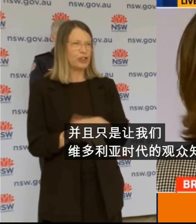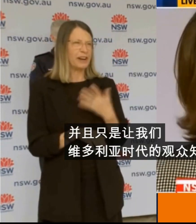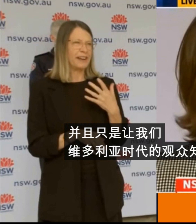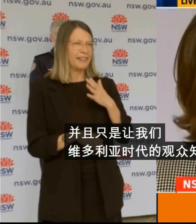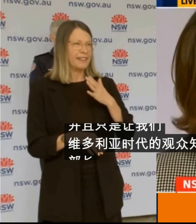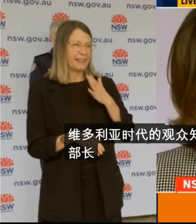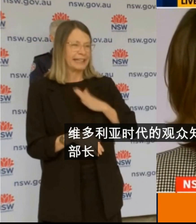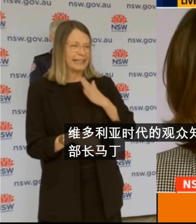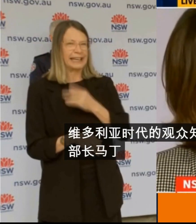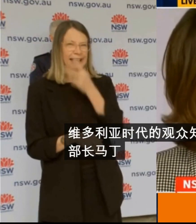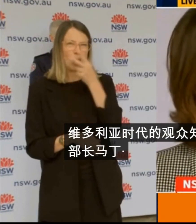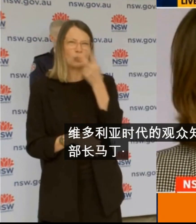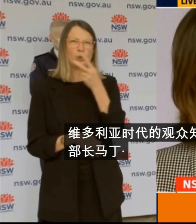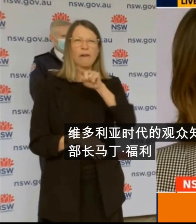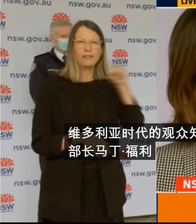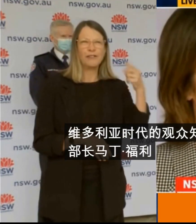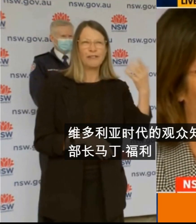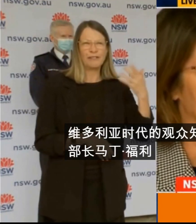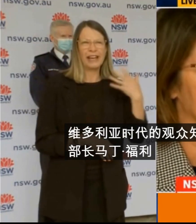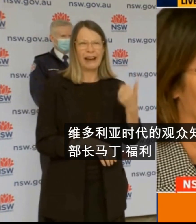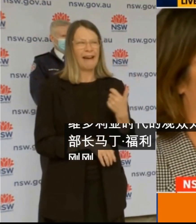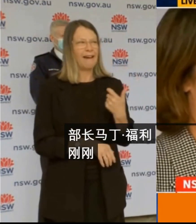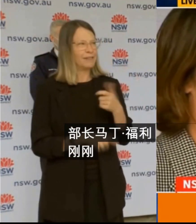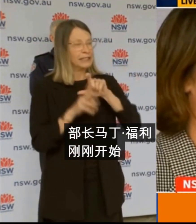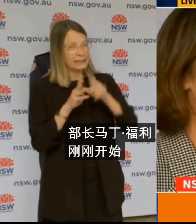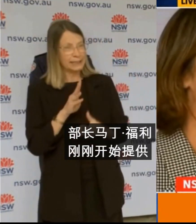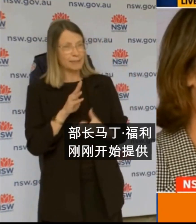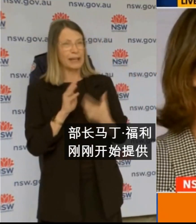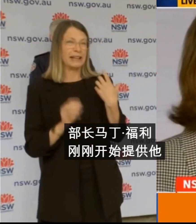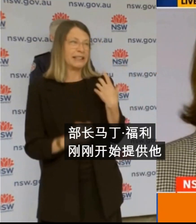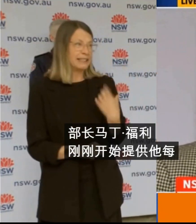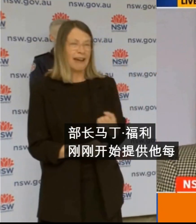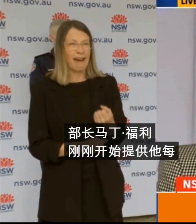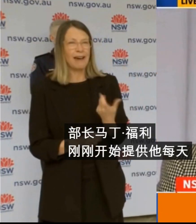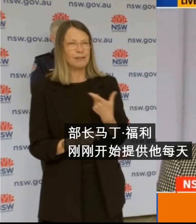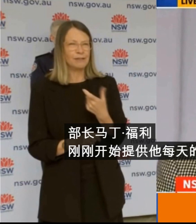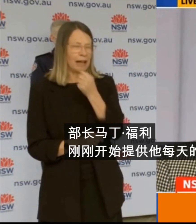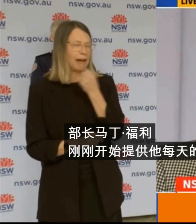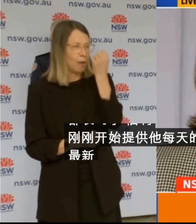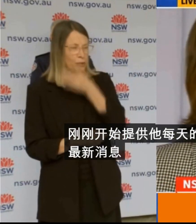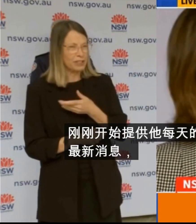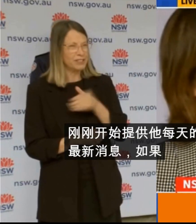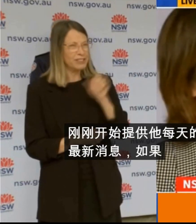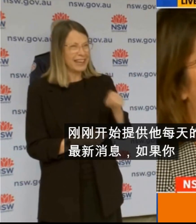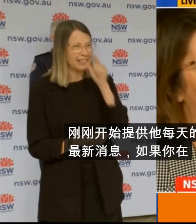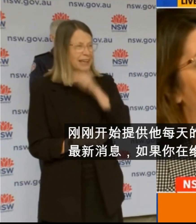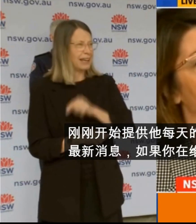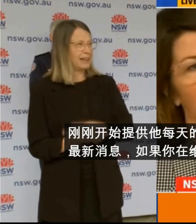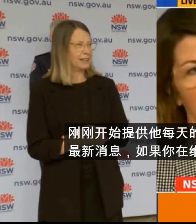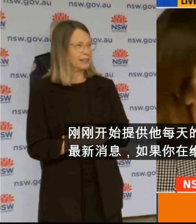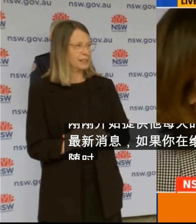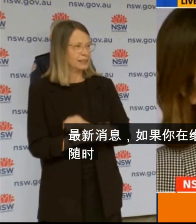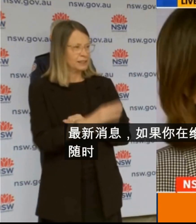know that the Health Minister, Martin Foley, has just begun giving his daily COVID update. If you are